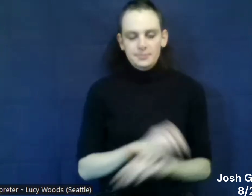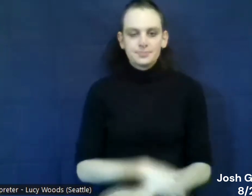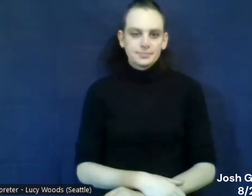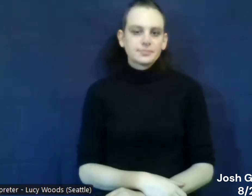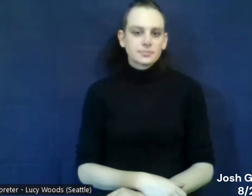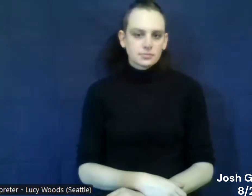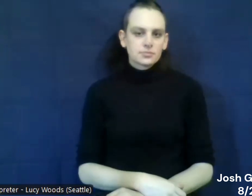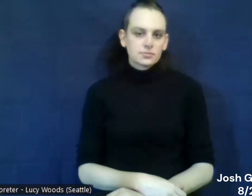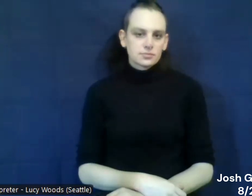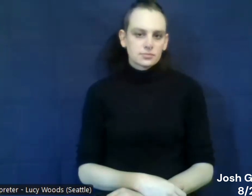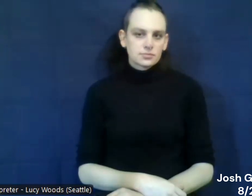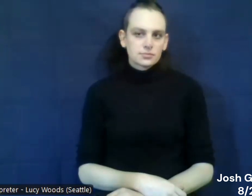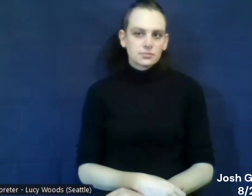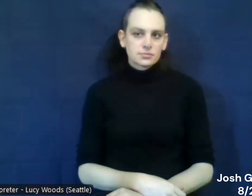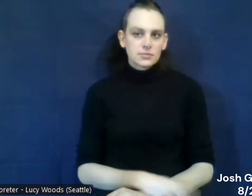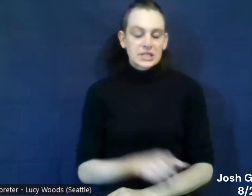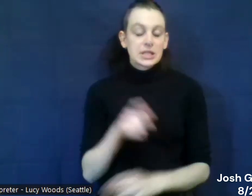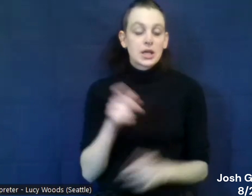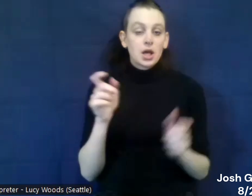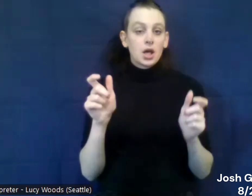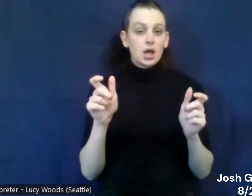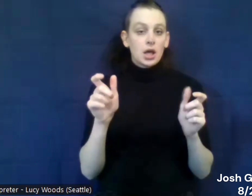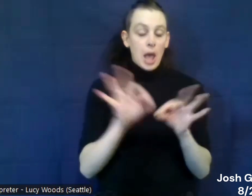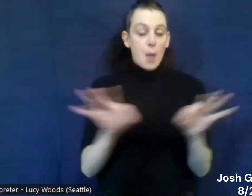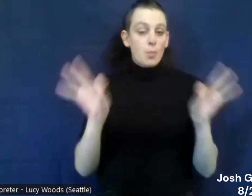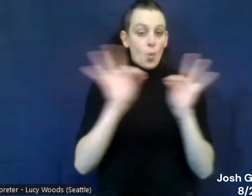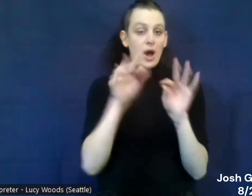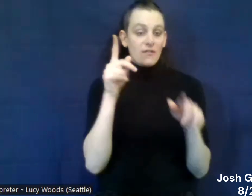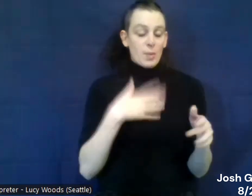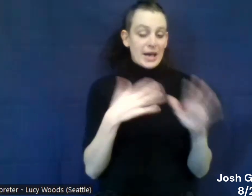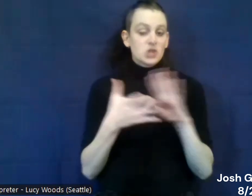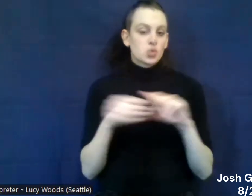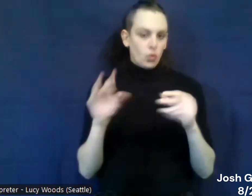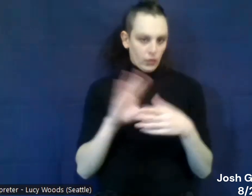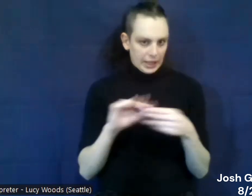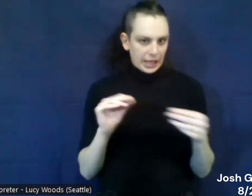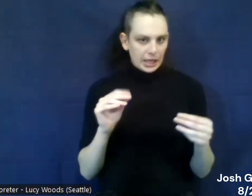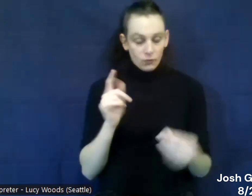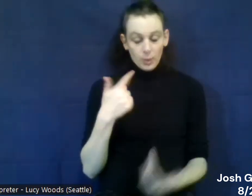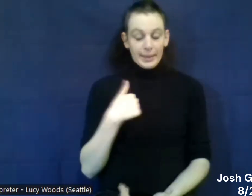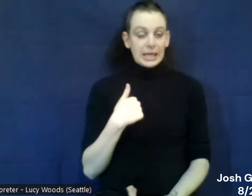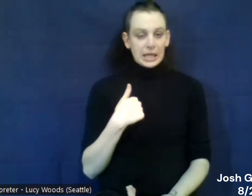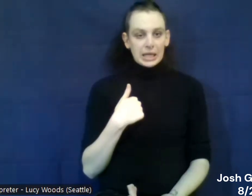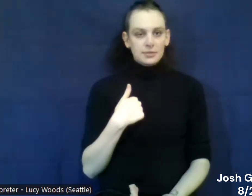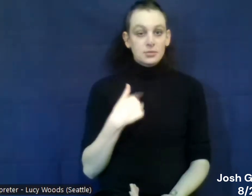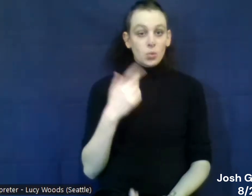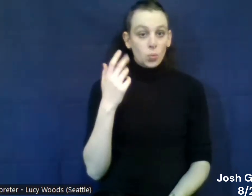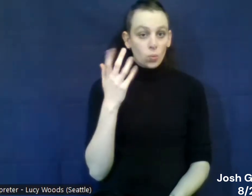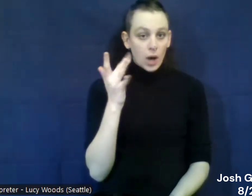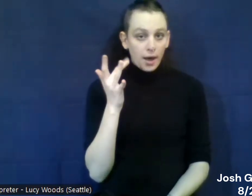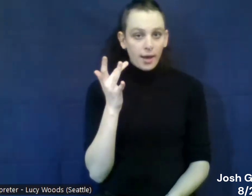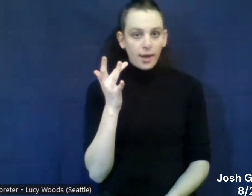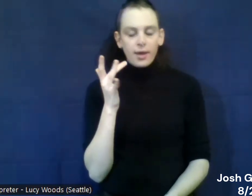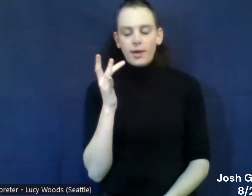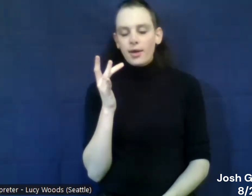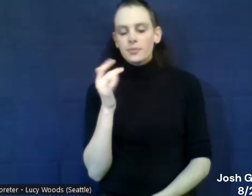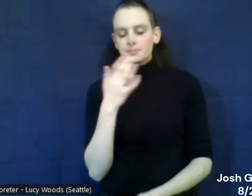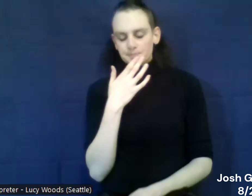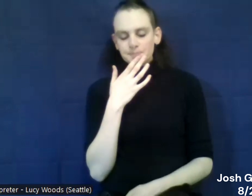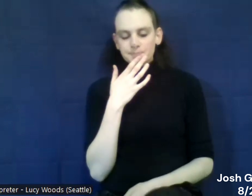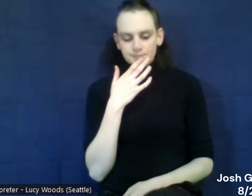And this is like a big part of my story for me because it's such an important piece of like